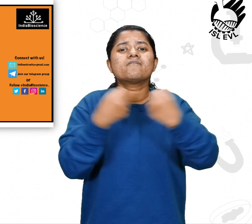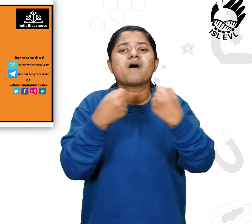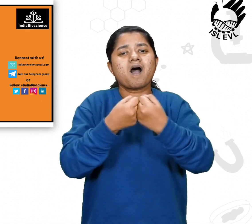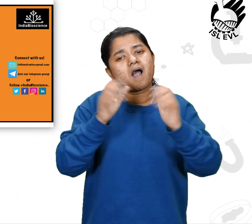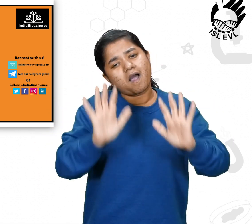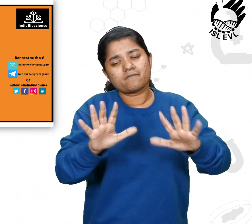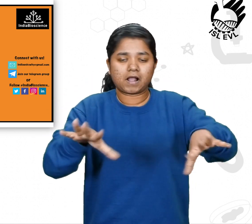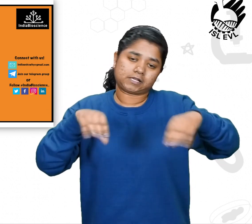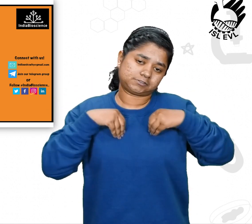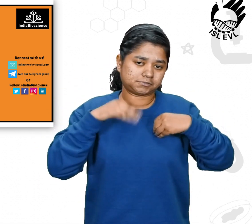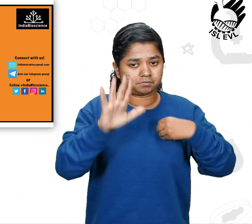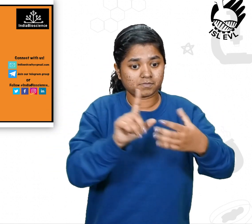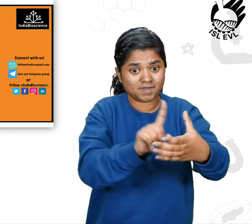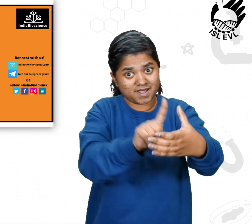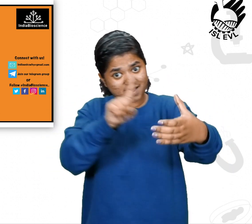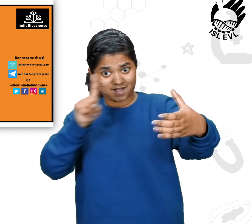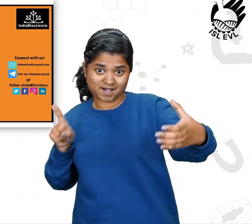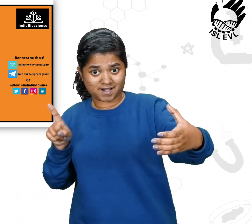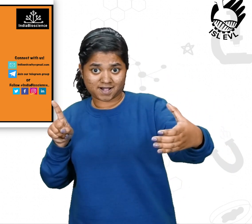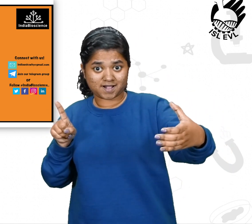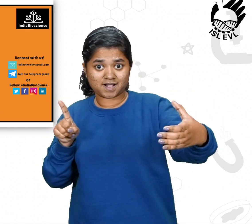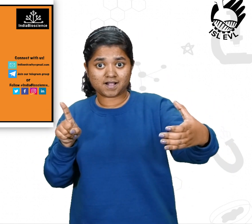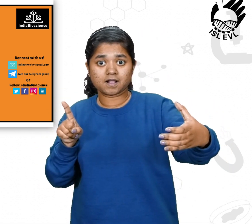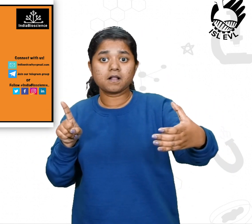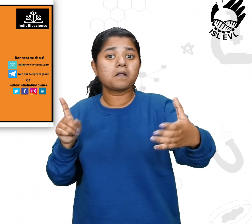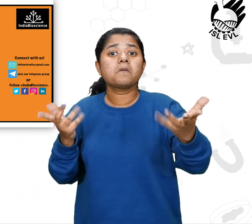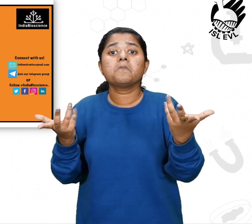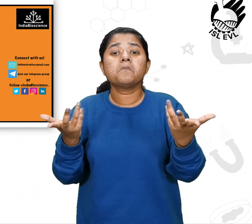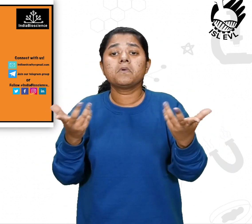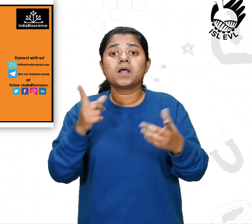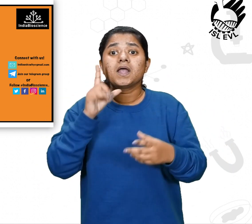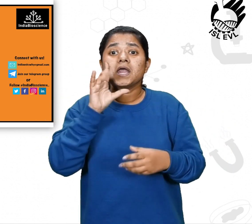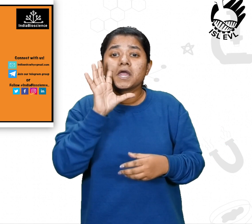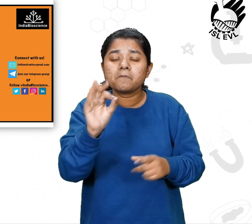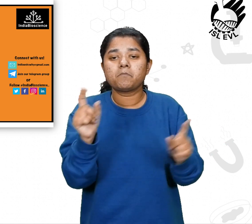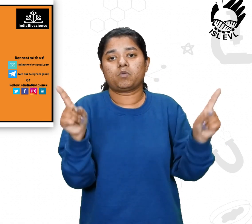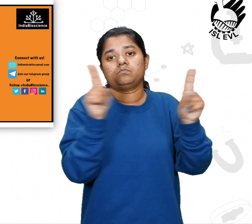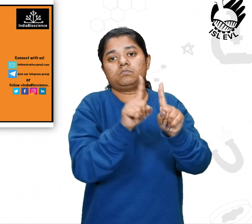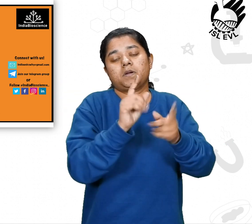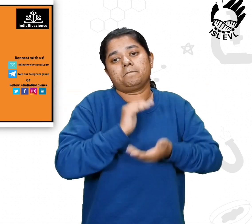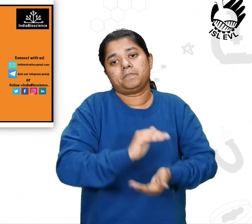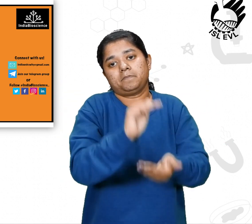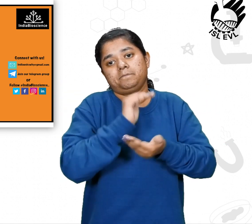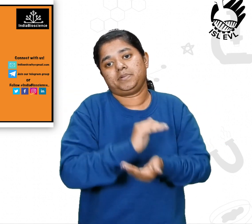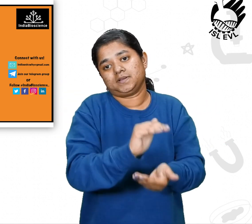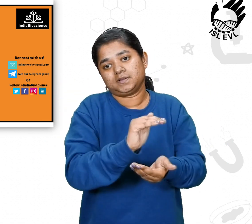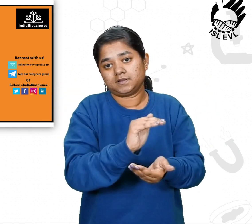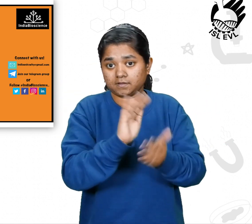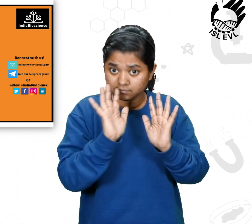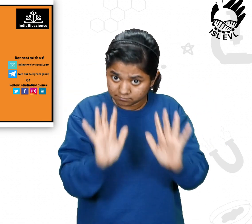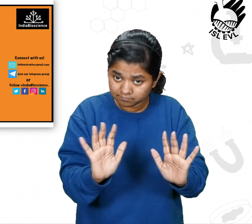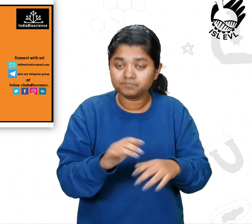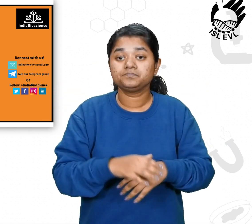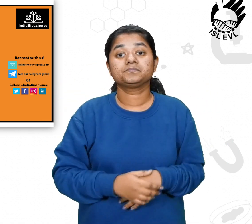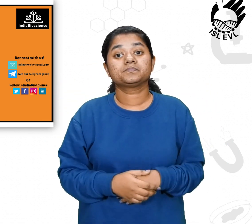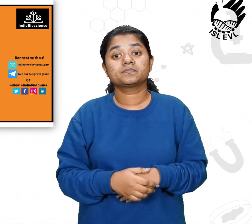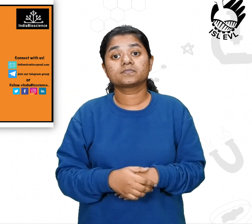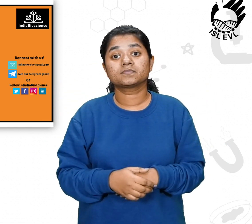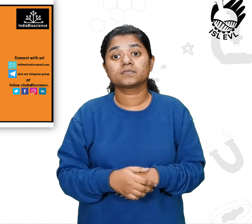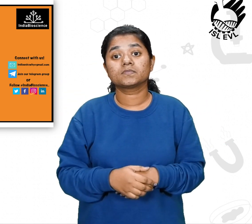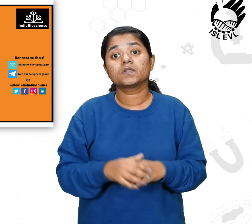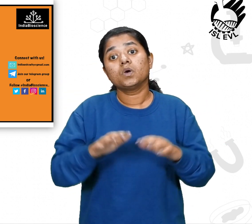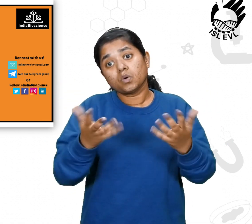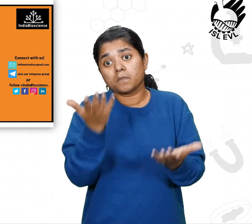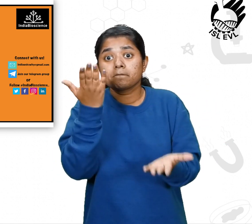of main factor contributing to their future fitness now, right? So therefore, even if it means a potential risk